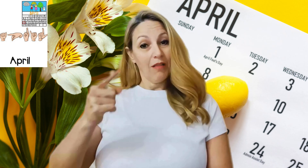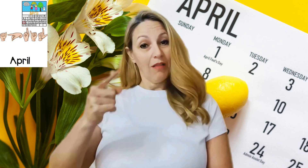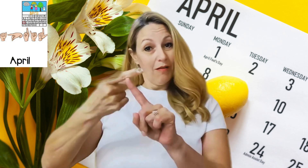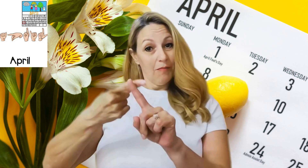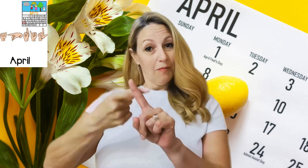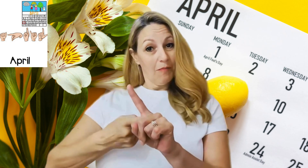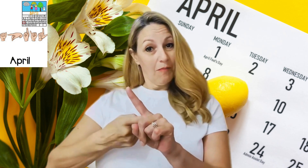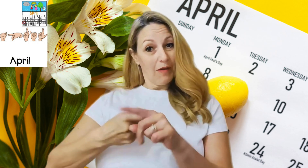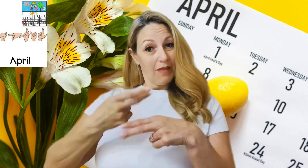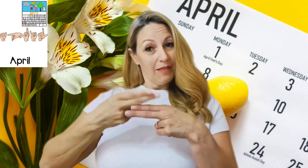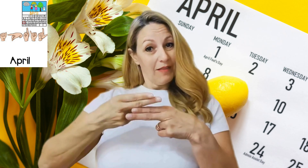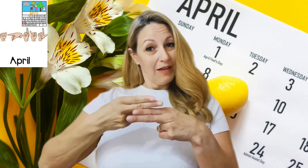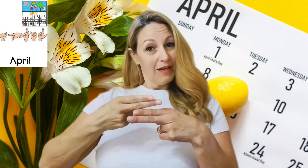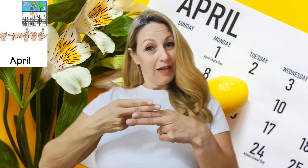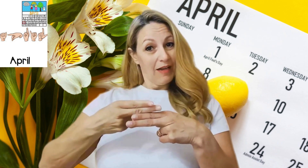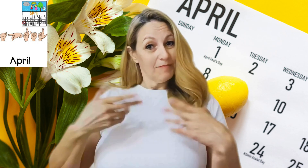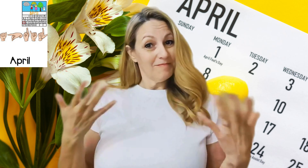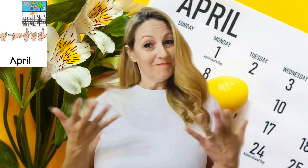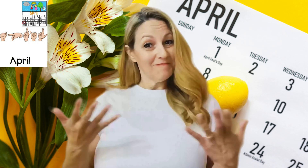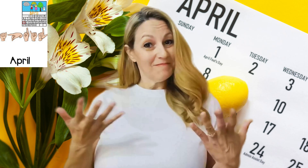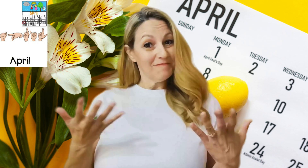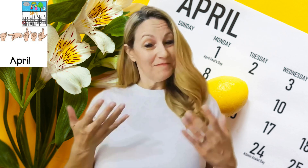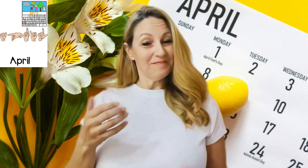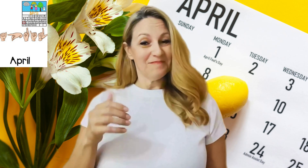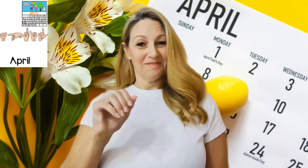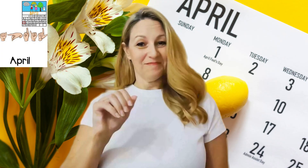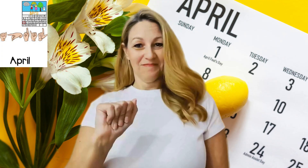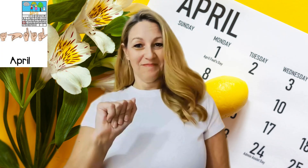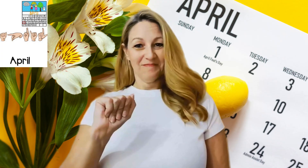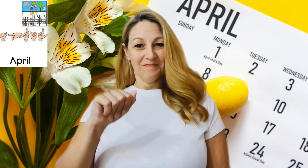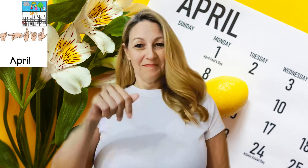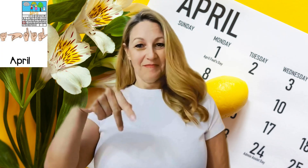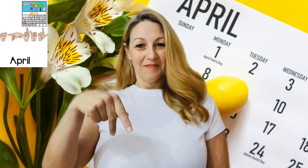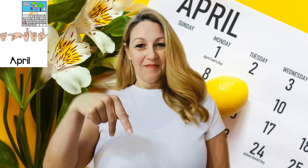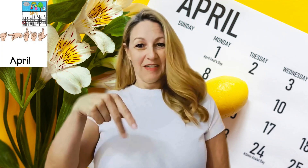April. The name of the month is April.